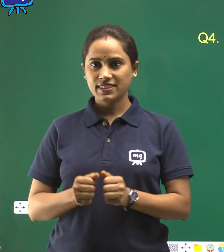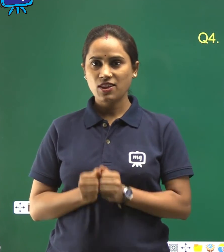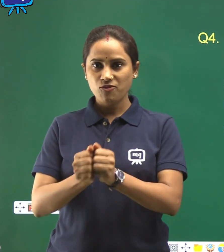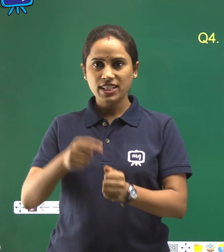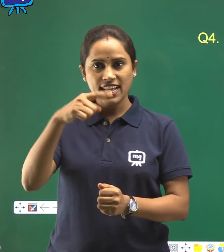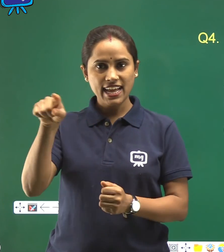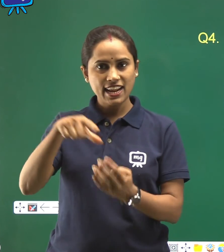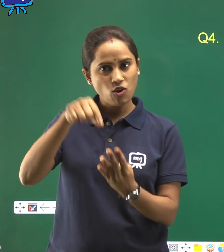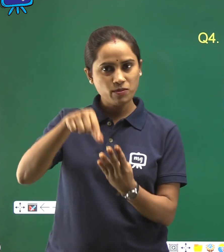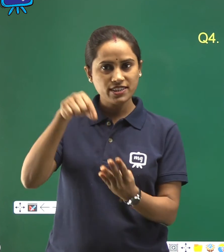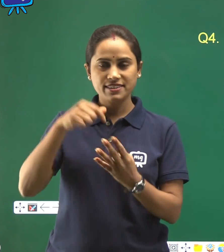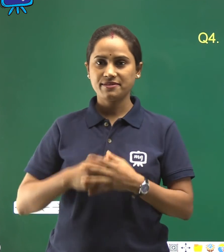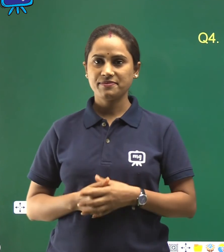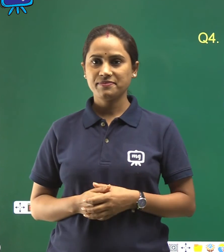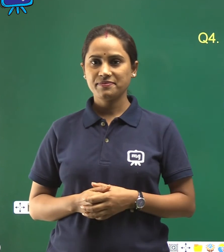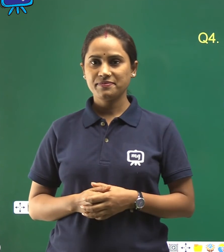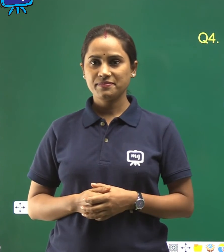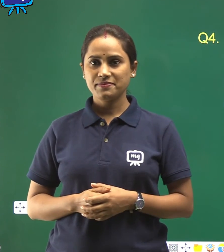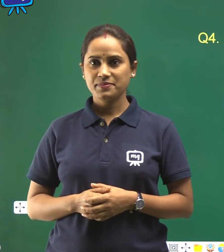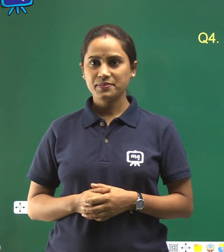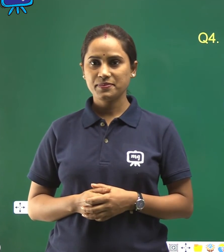with the correct option.